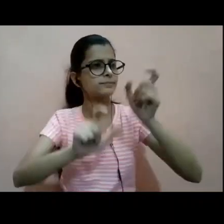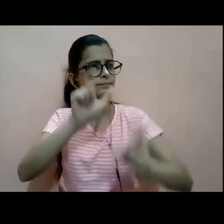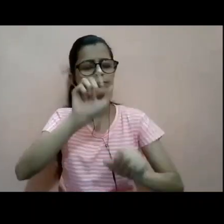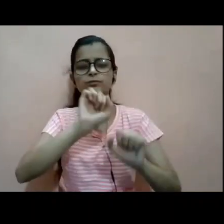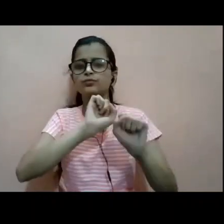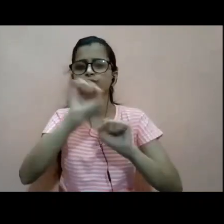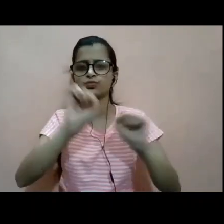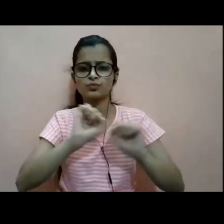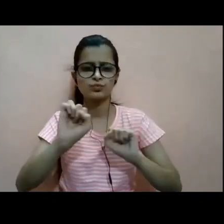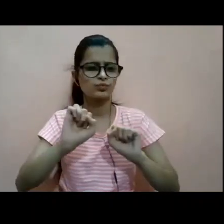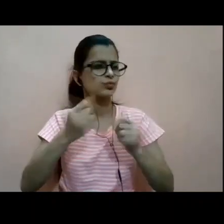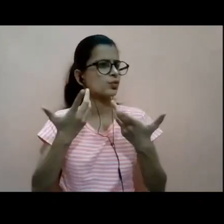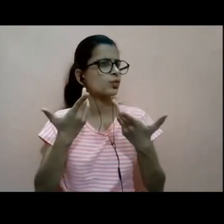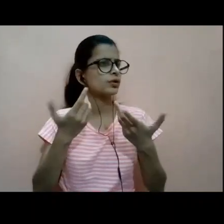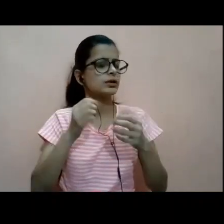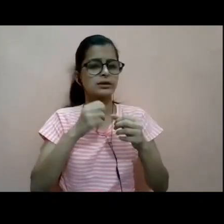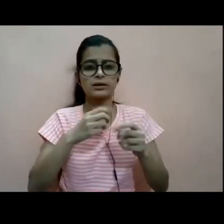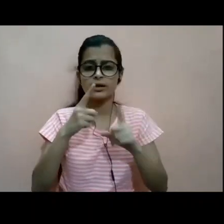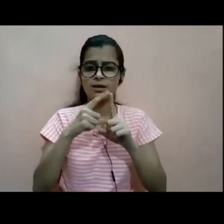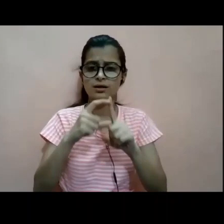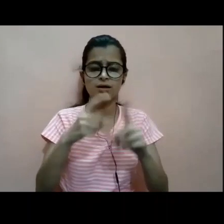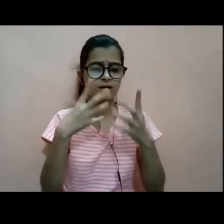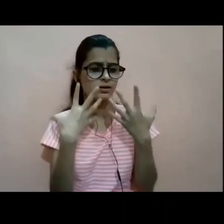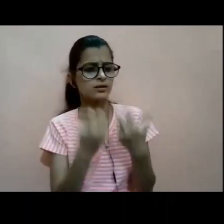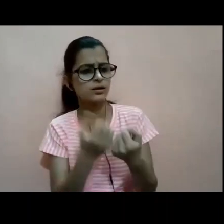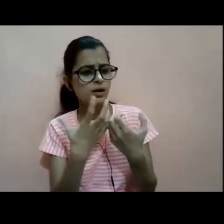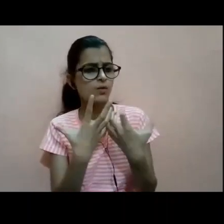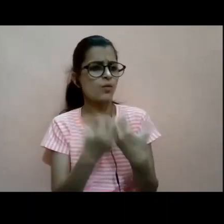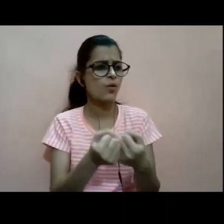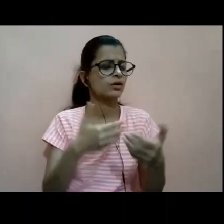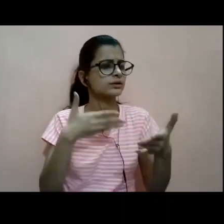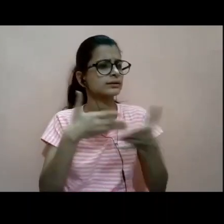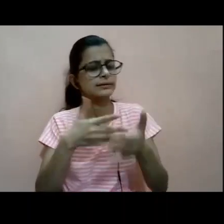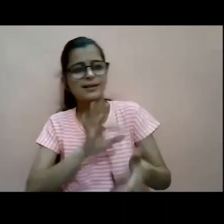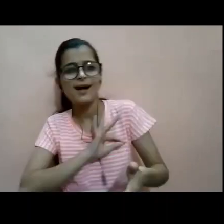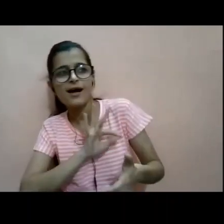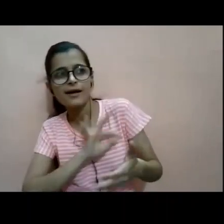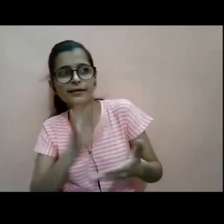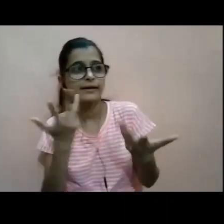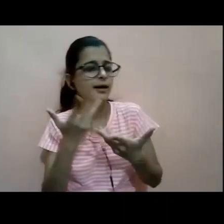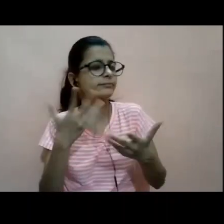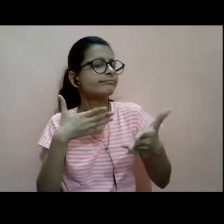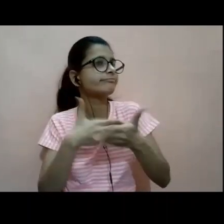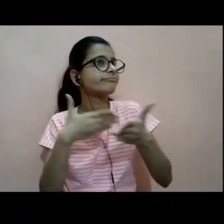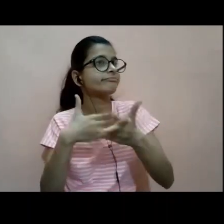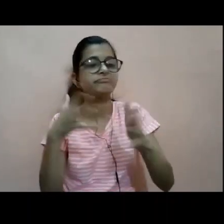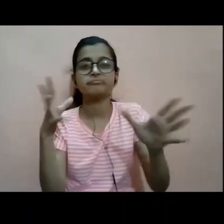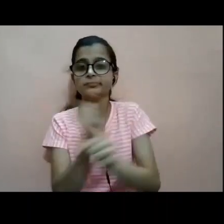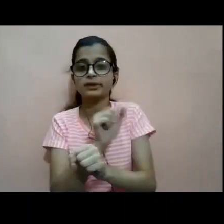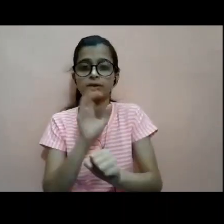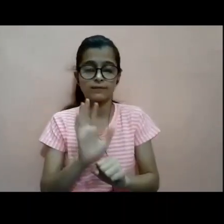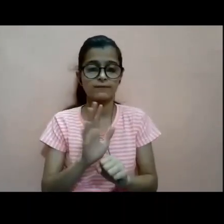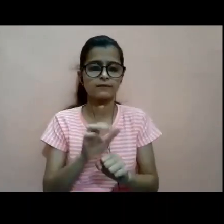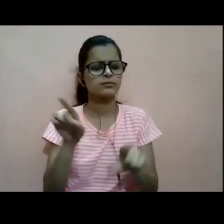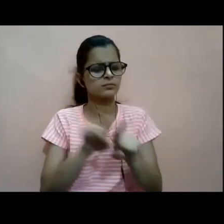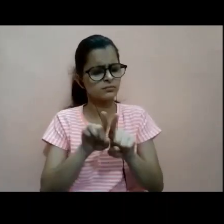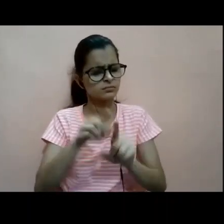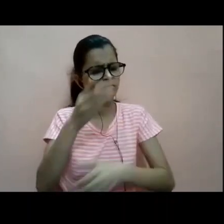our desires sometimes, in the sense our likings, etc. So, and sometimes this become a